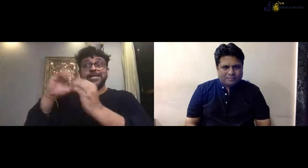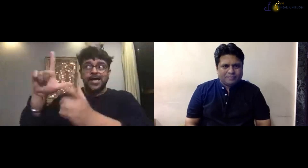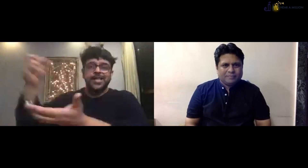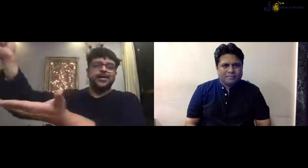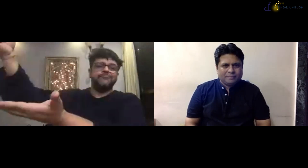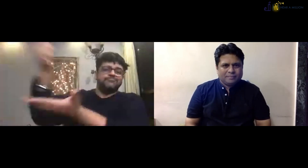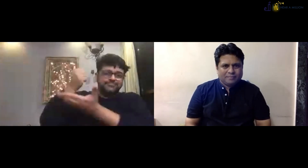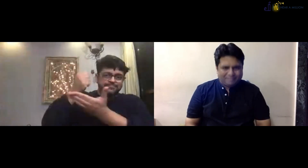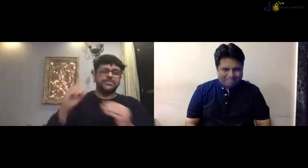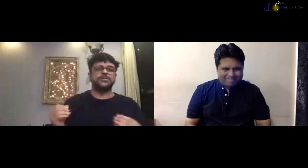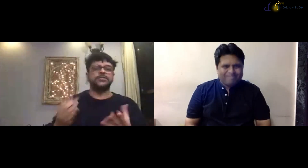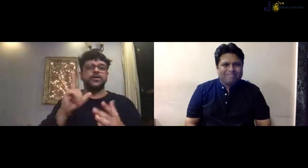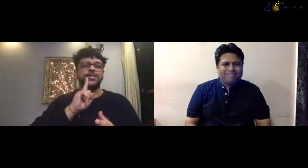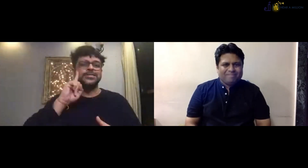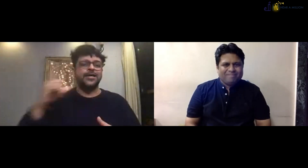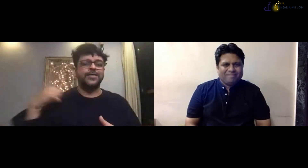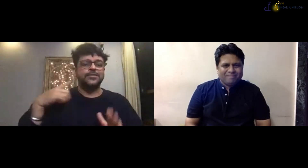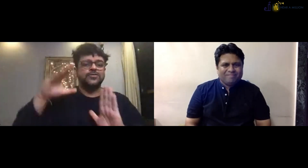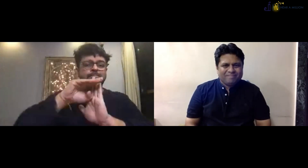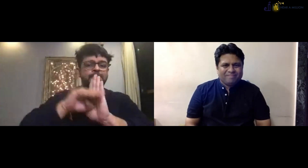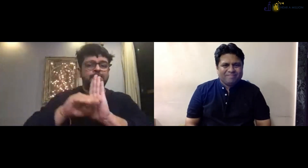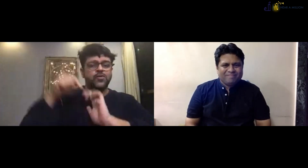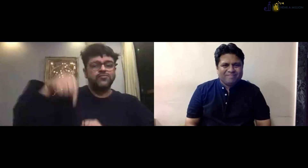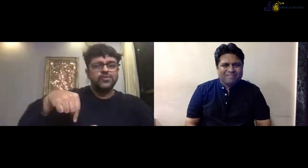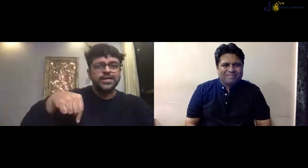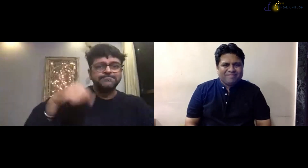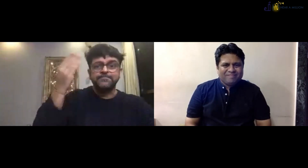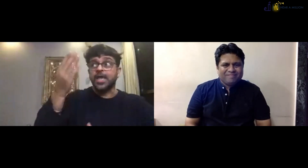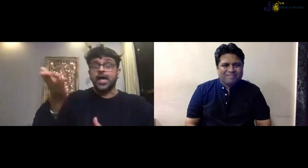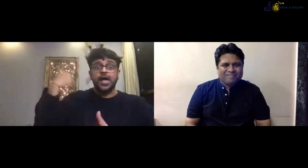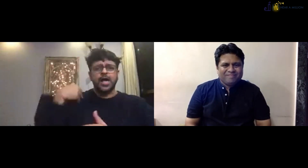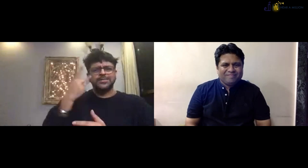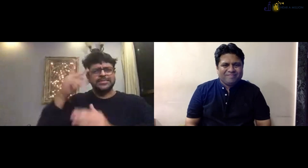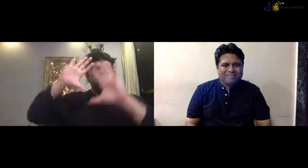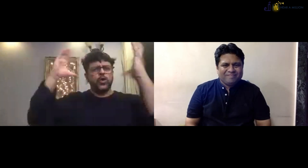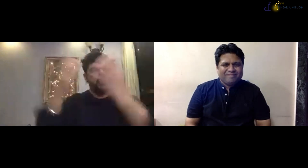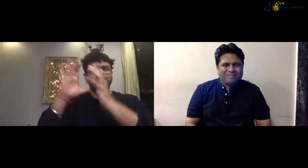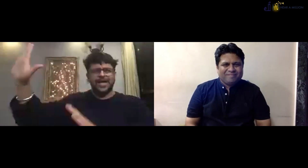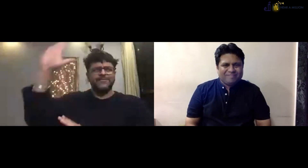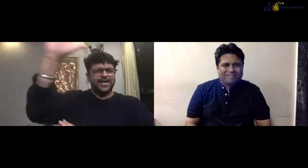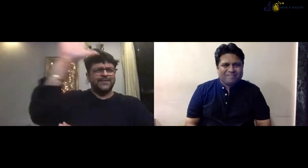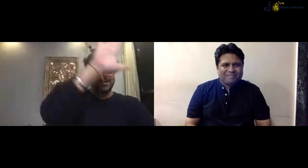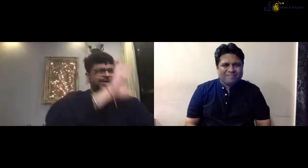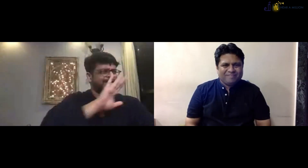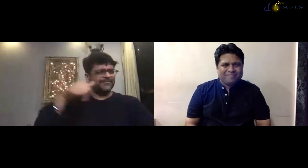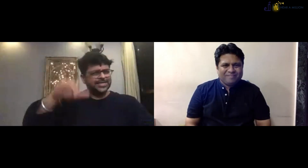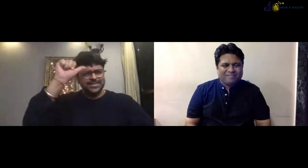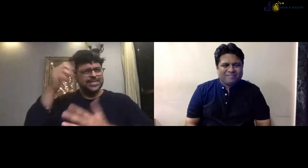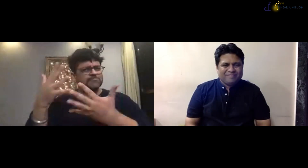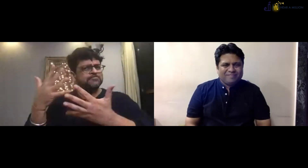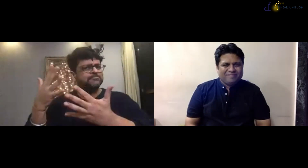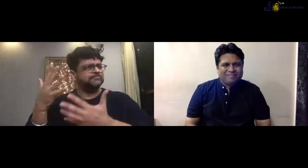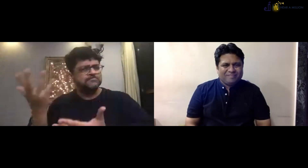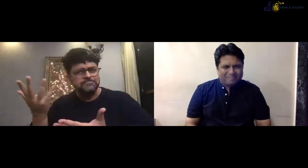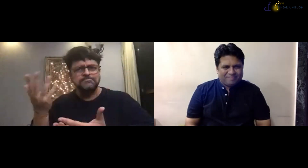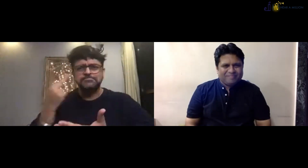how to make that thing the better. So RB had given us a grant to um, start this particular program, and I see that